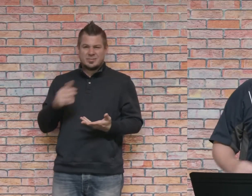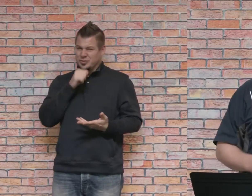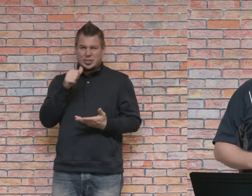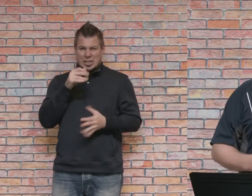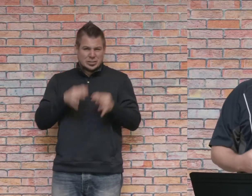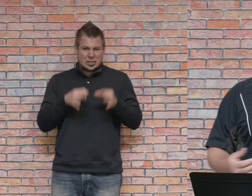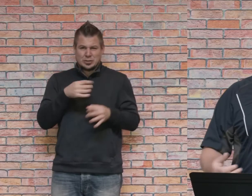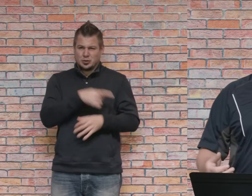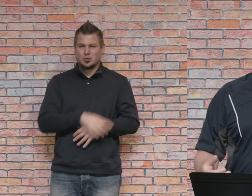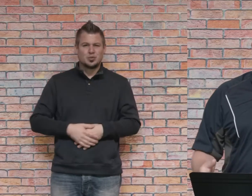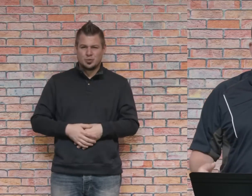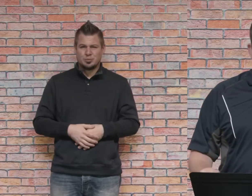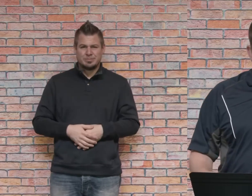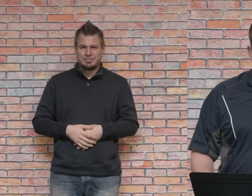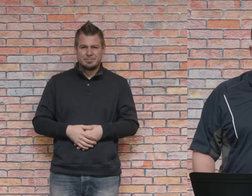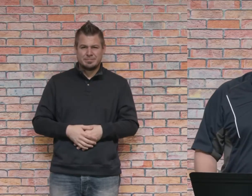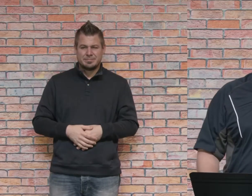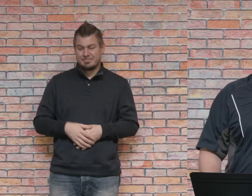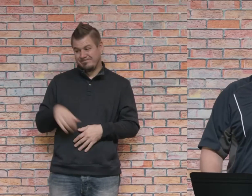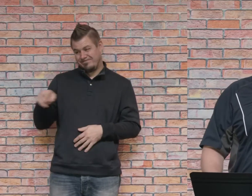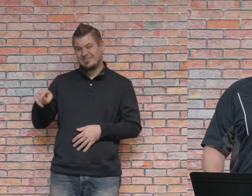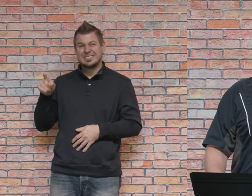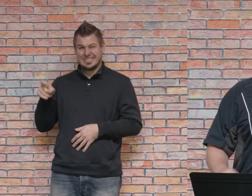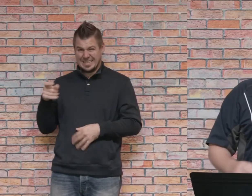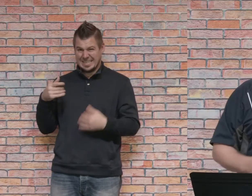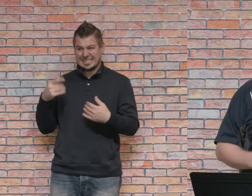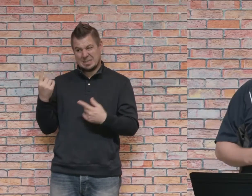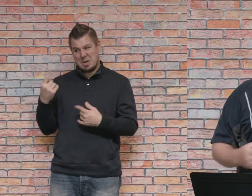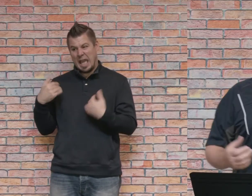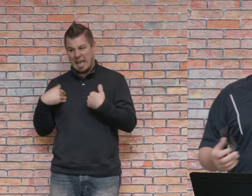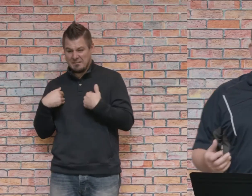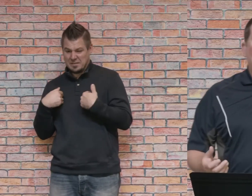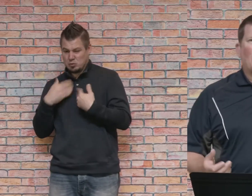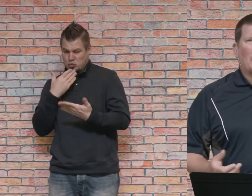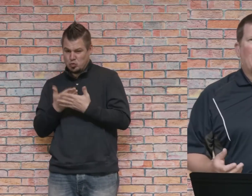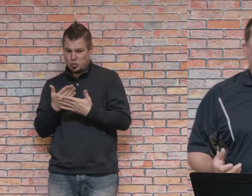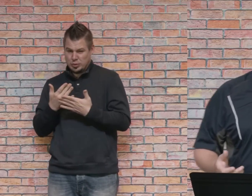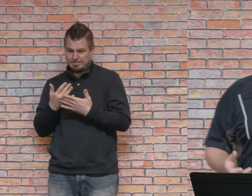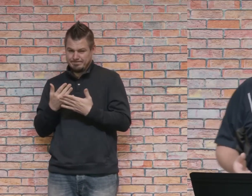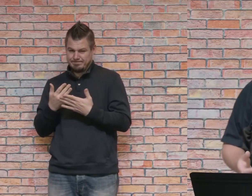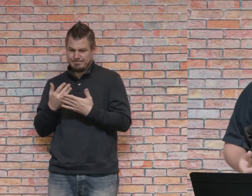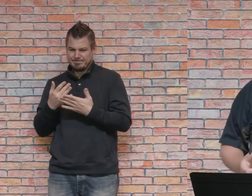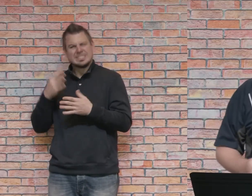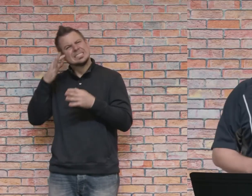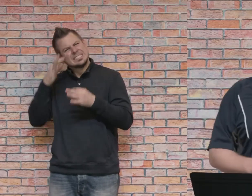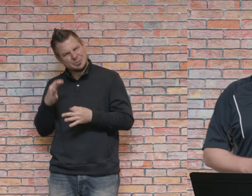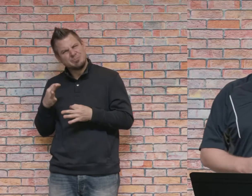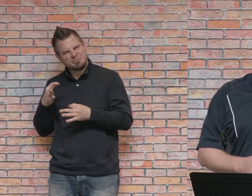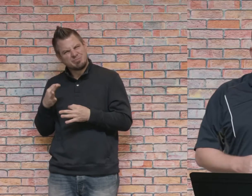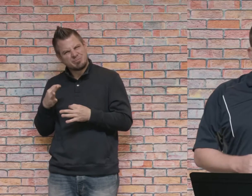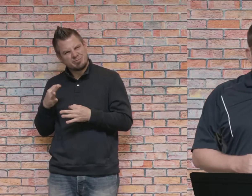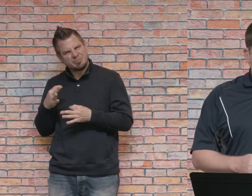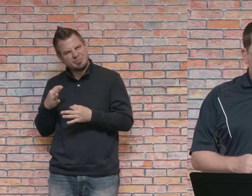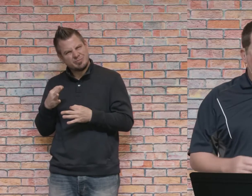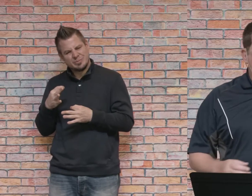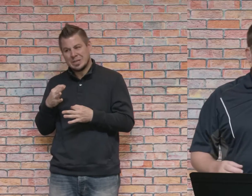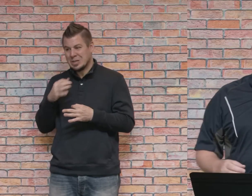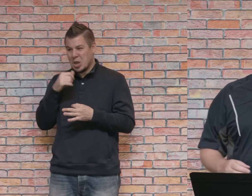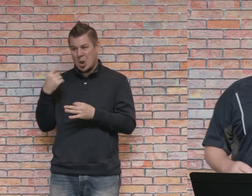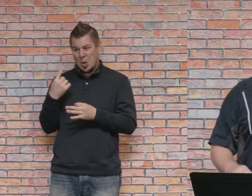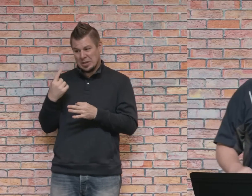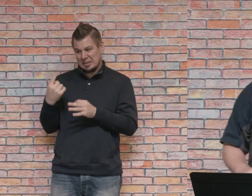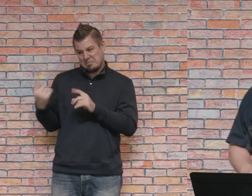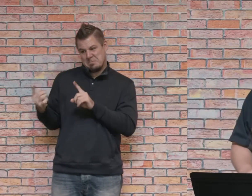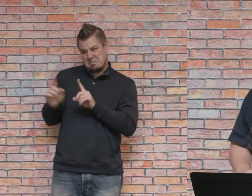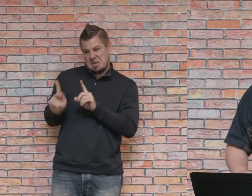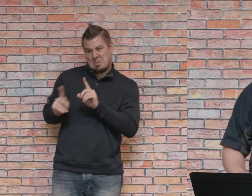but you need somebody that has good judgment. See, it's not just about having people in your life. It's about having the right